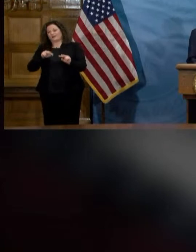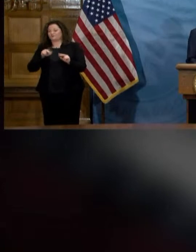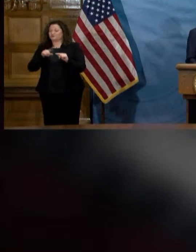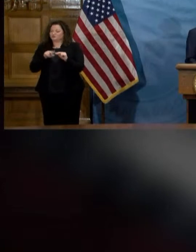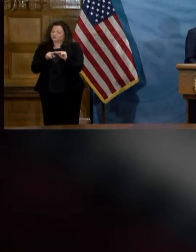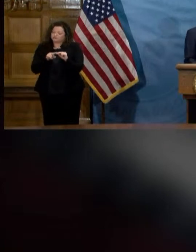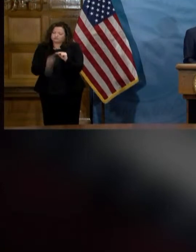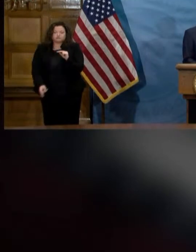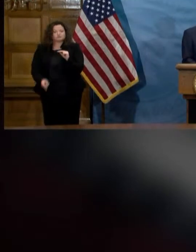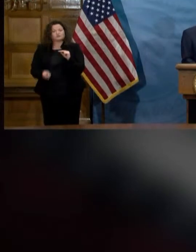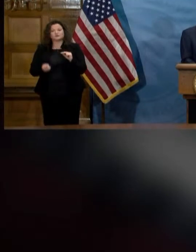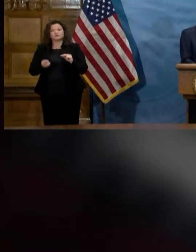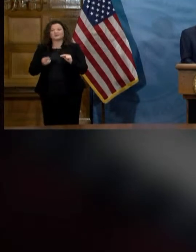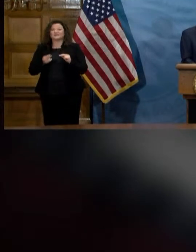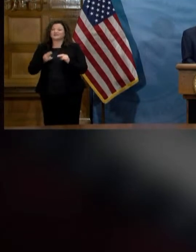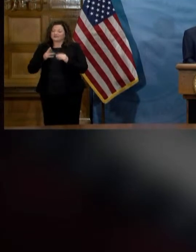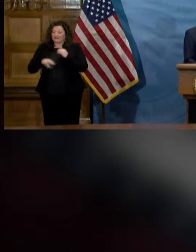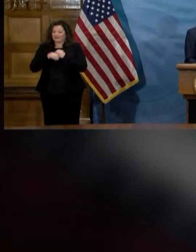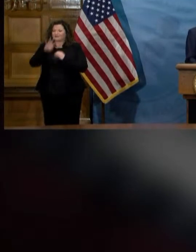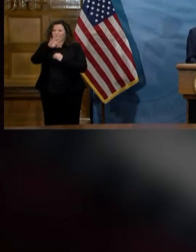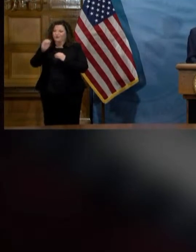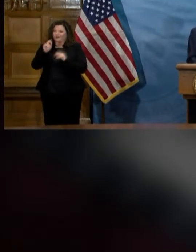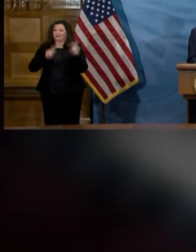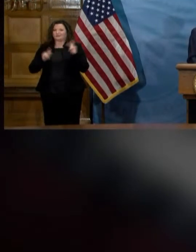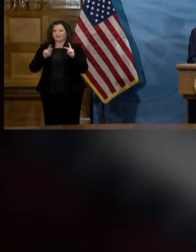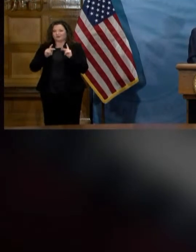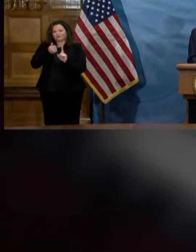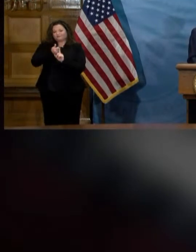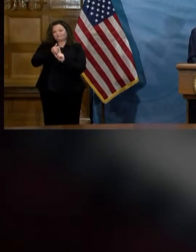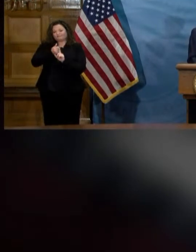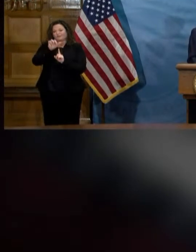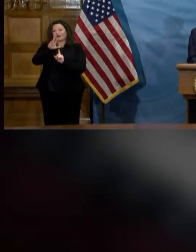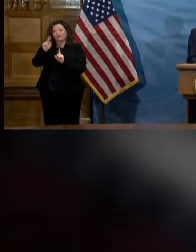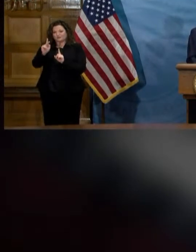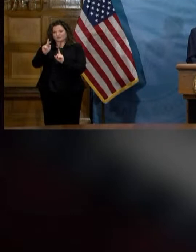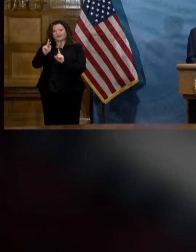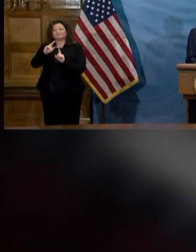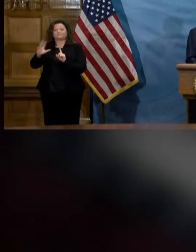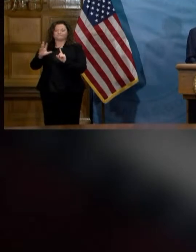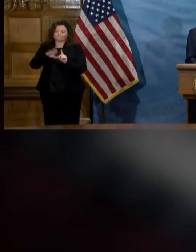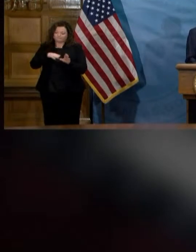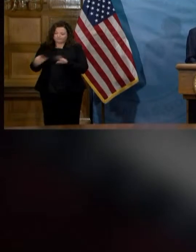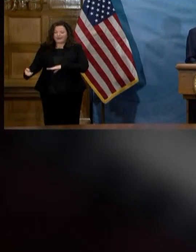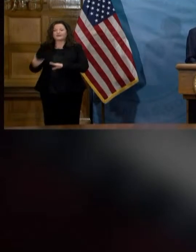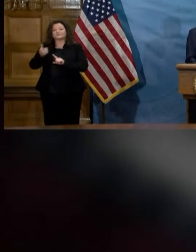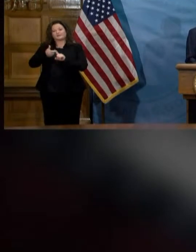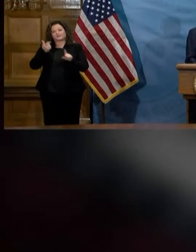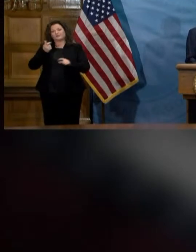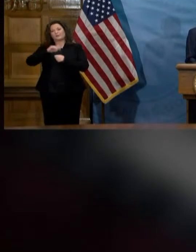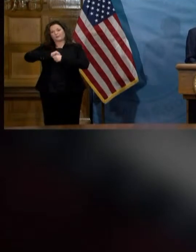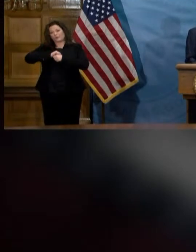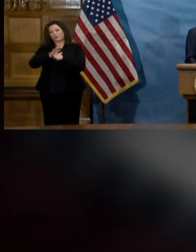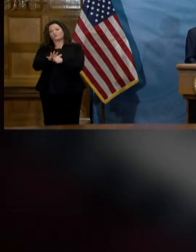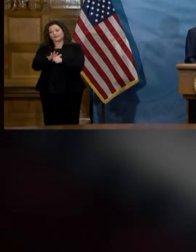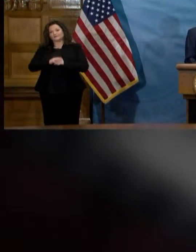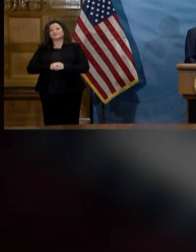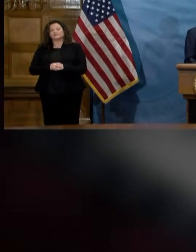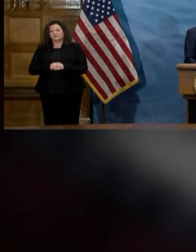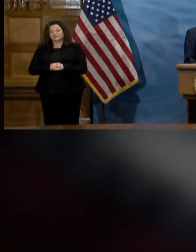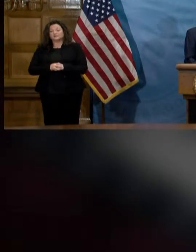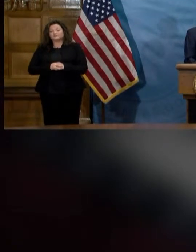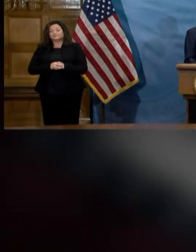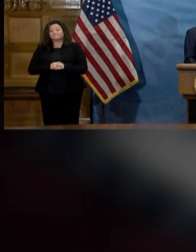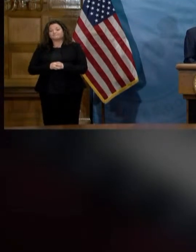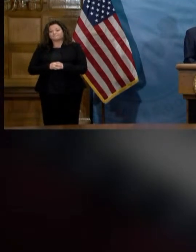that number. We have 40 new Arkansans that are recorded as having passed away as a result of COVID-19. You